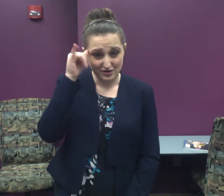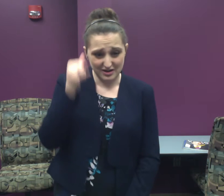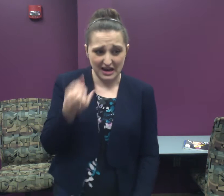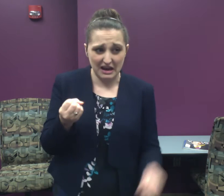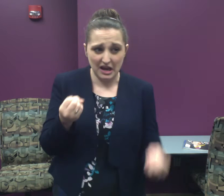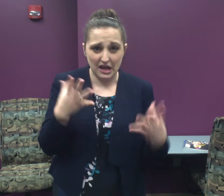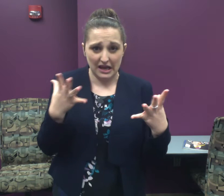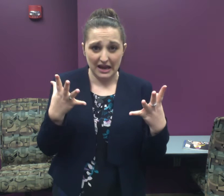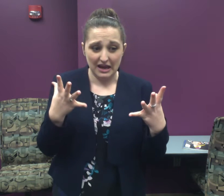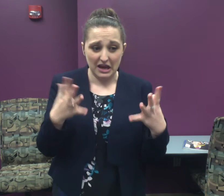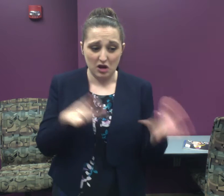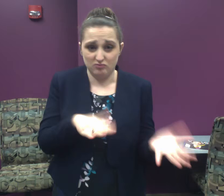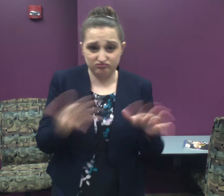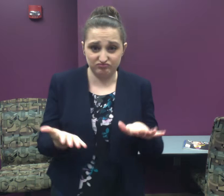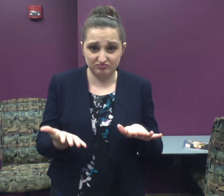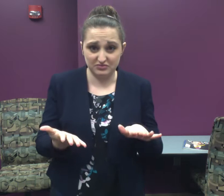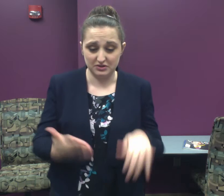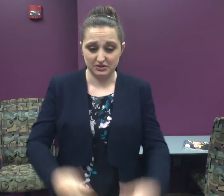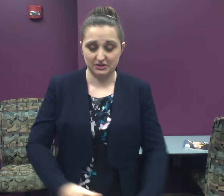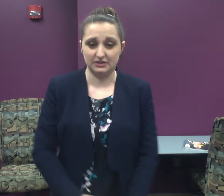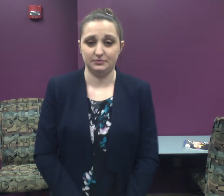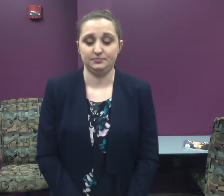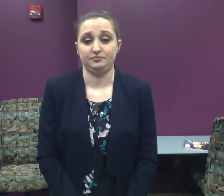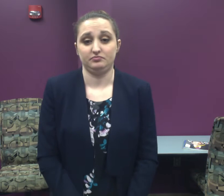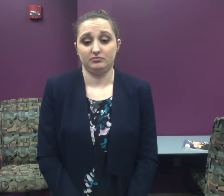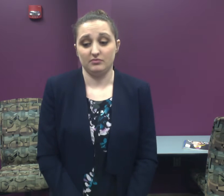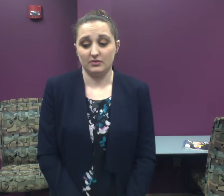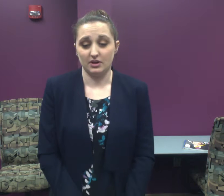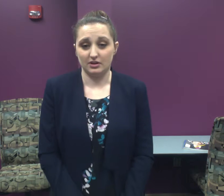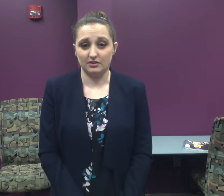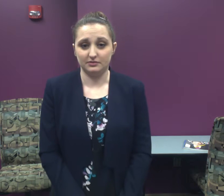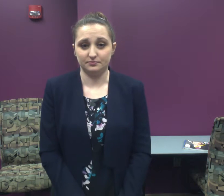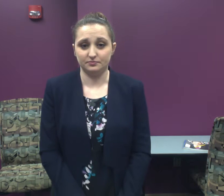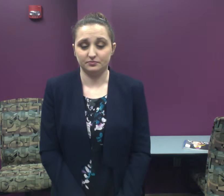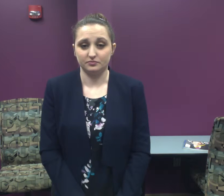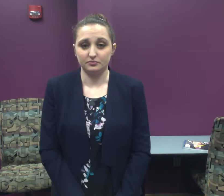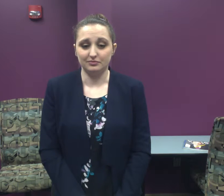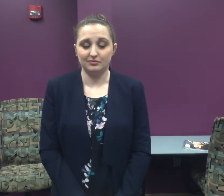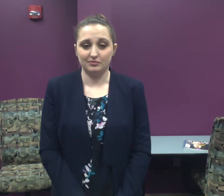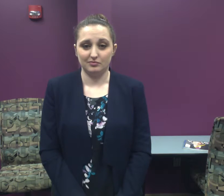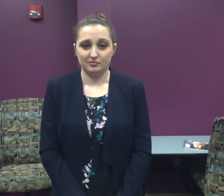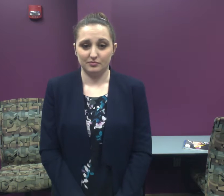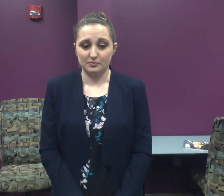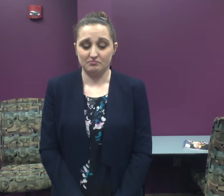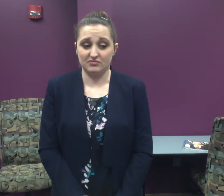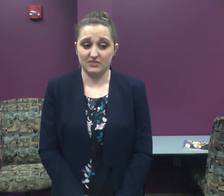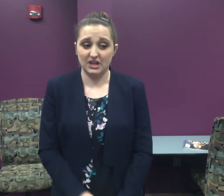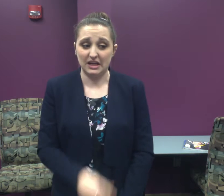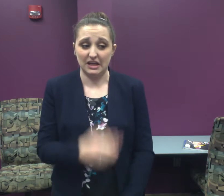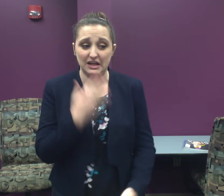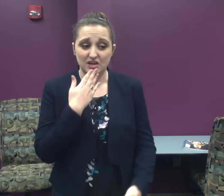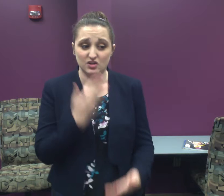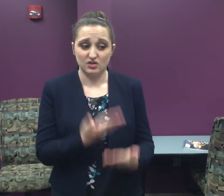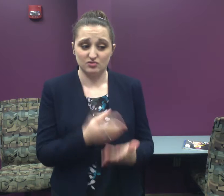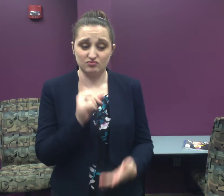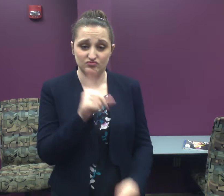as percentages, so total cattle population, it's a good question. I would say probably